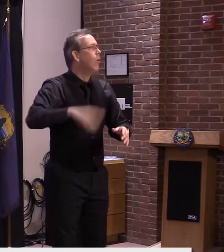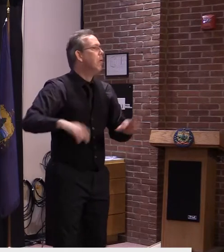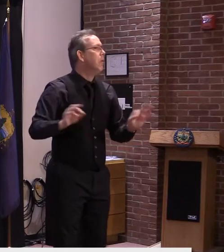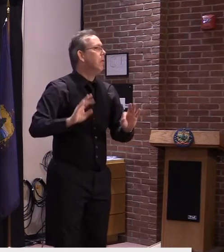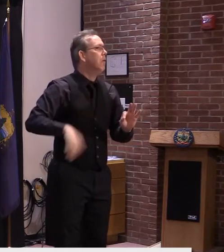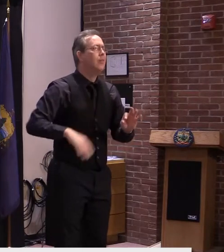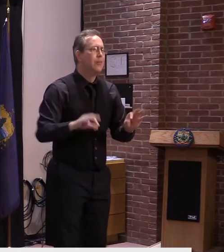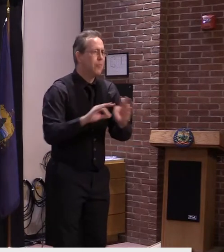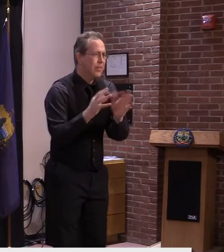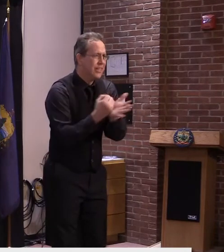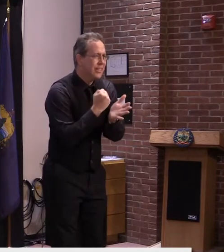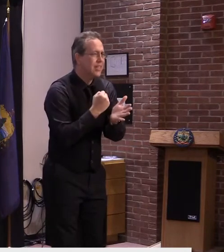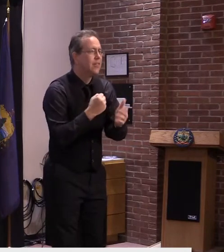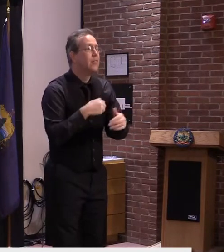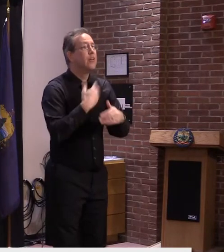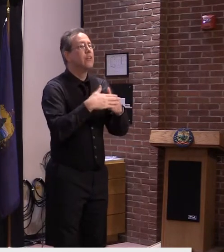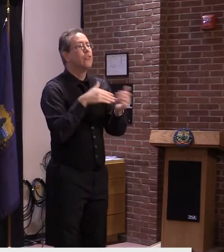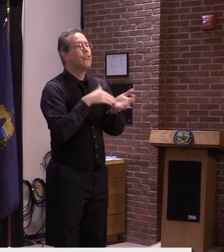Levine.